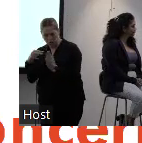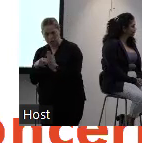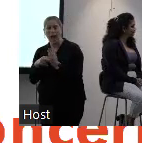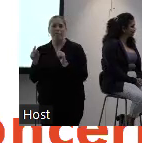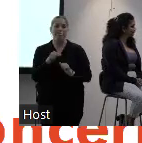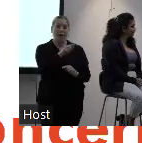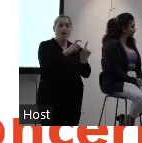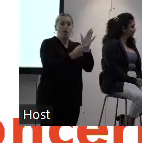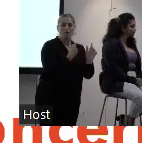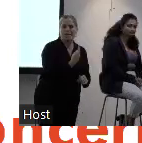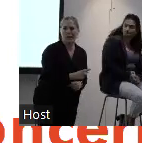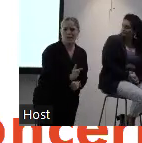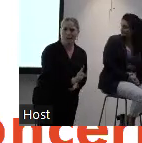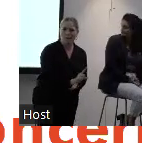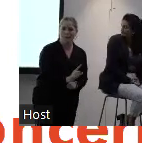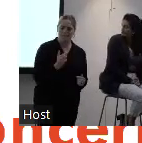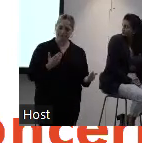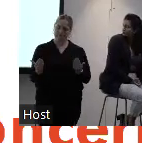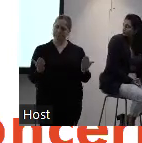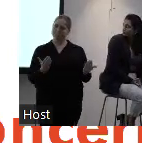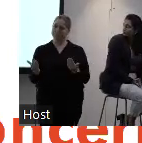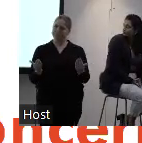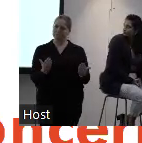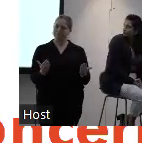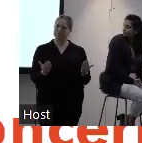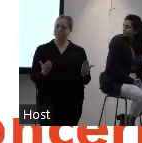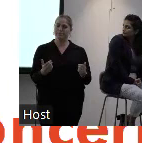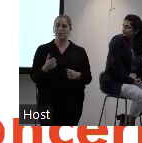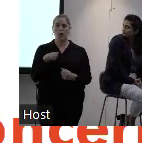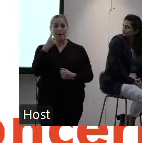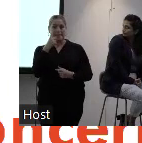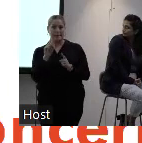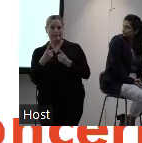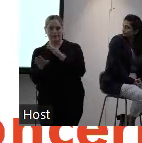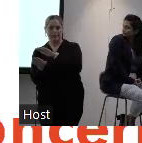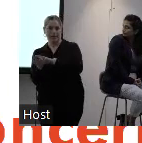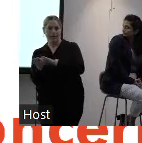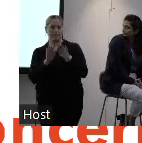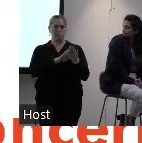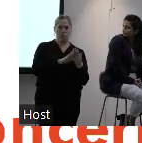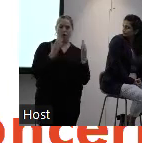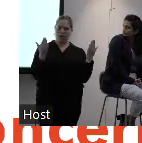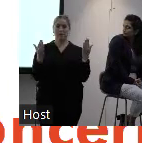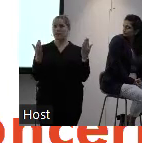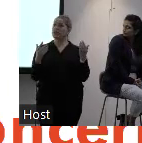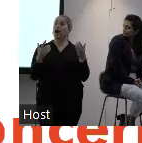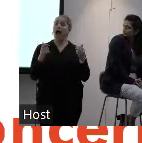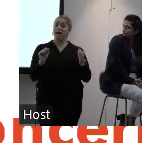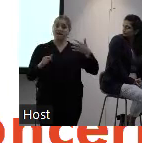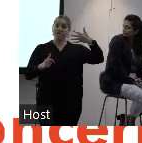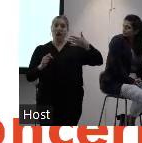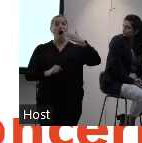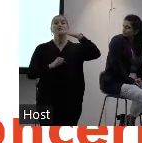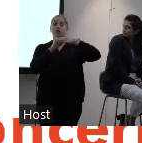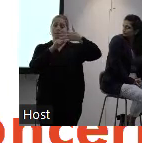top 5 concerns from the caregivers on the left and the clinicians on the right, and the top 5 are equivalent. But what we found interesting was